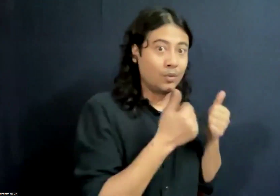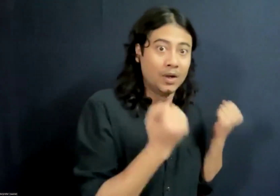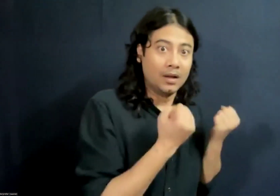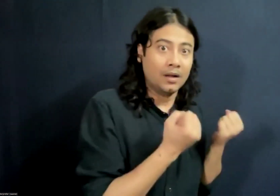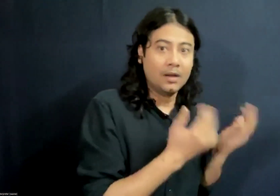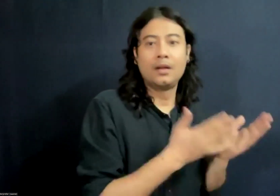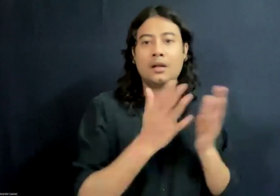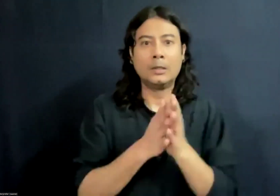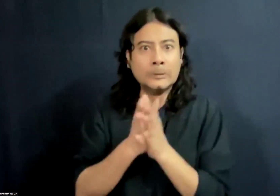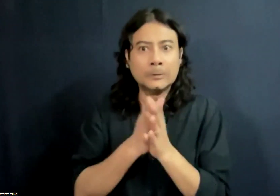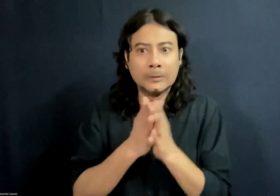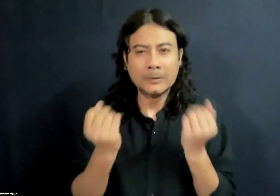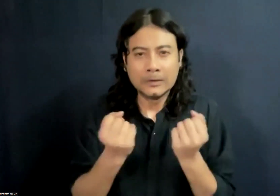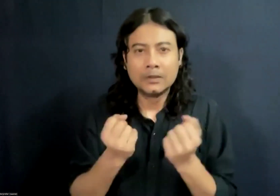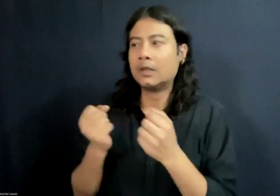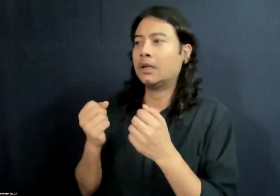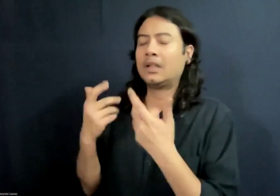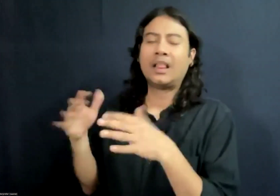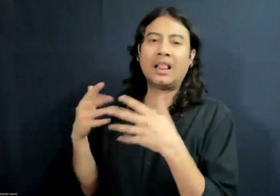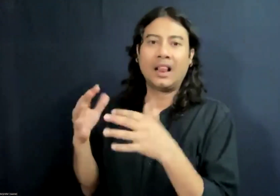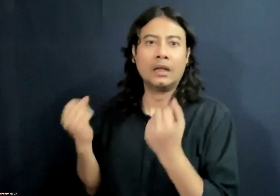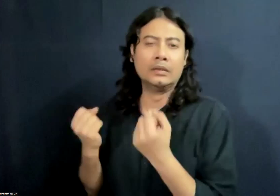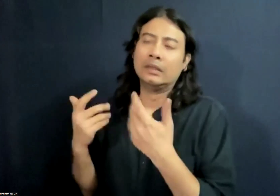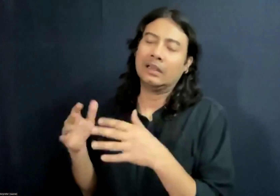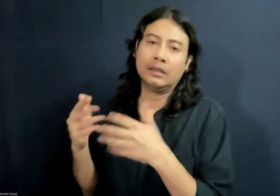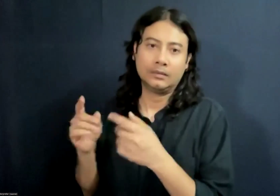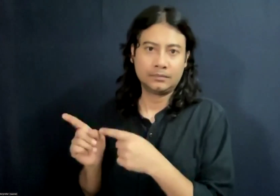very in detail he is explaining to Arjuna.